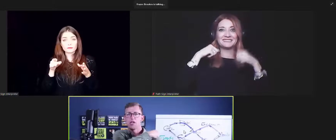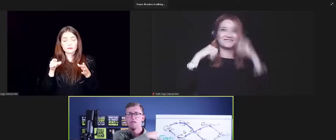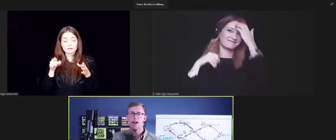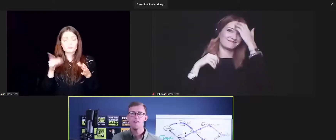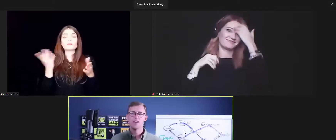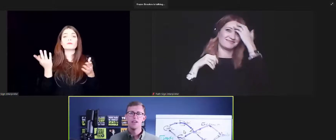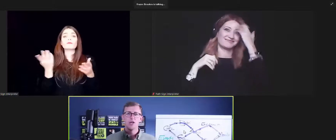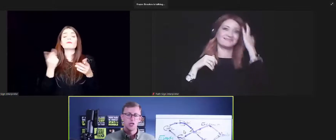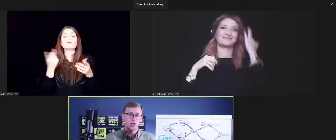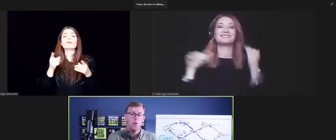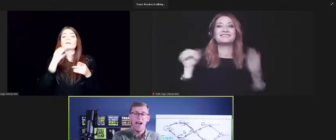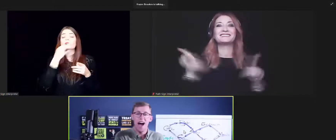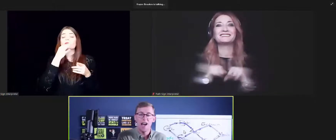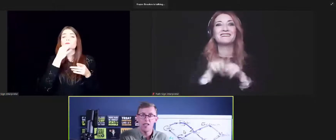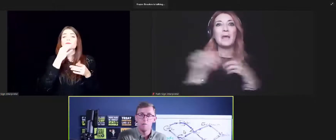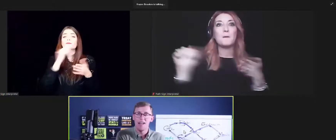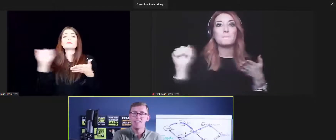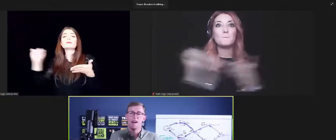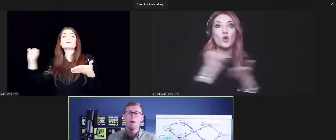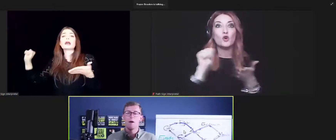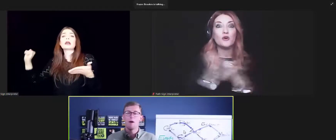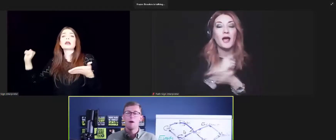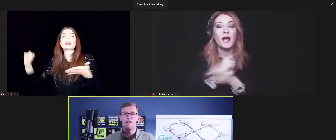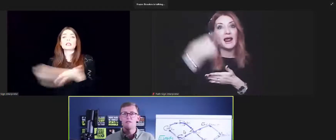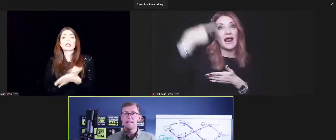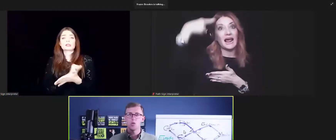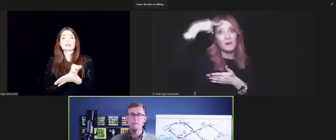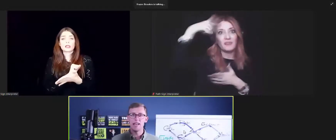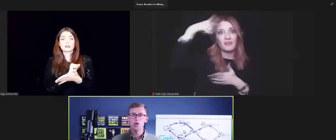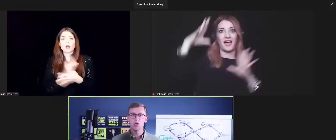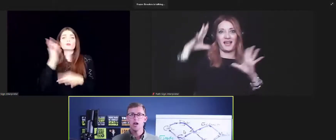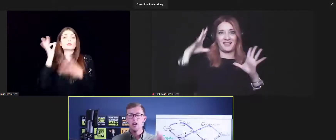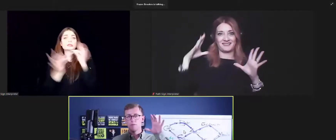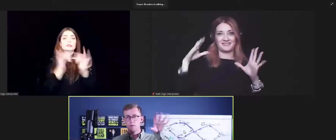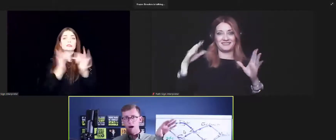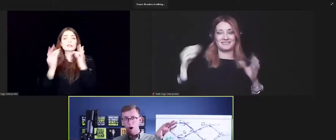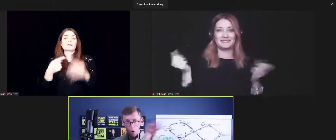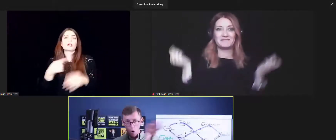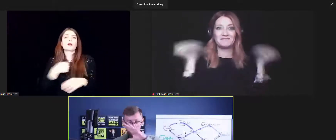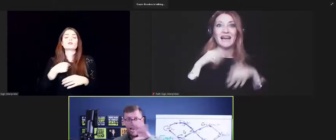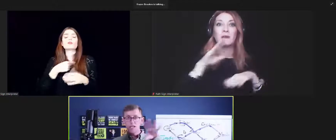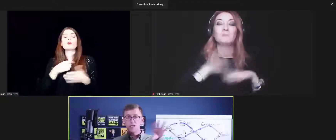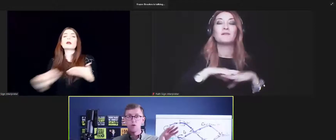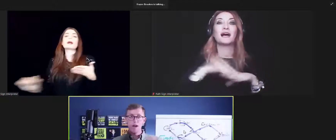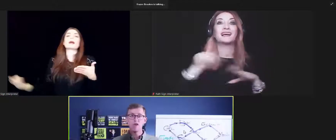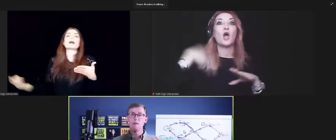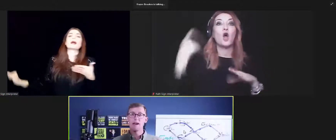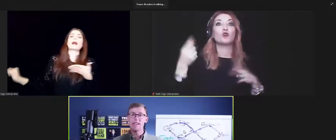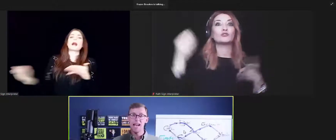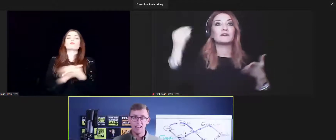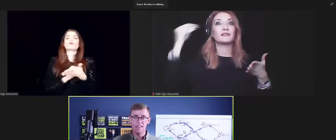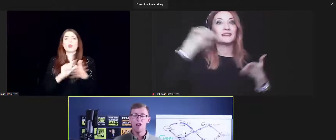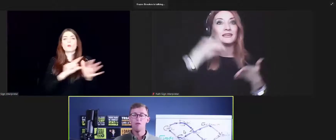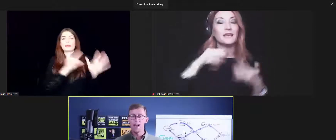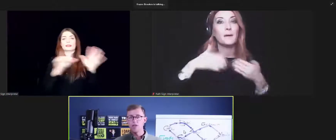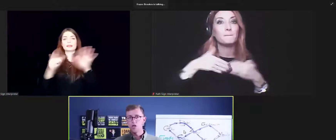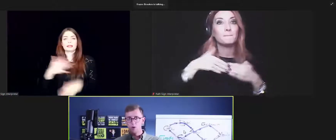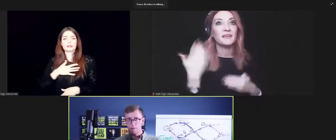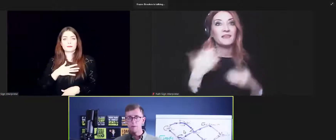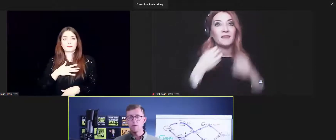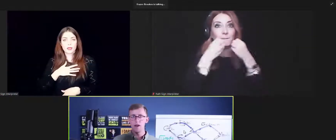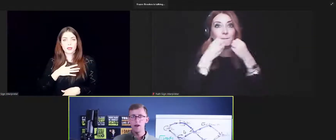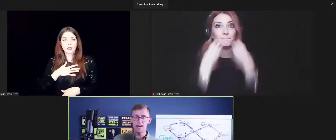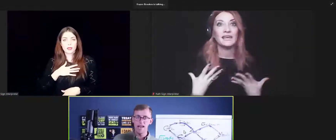myself, right? So this is where I then spend about 15 to 20 minutes organizing and arranging my calendar, right? This is when I'm